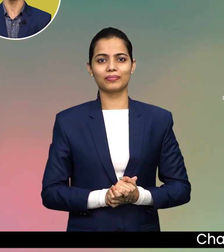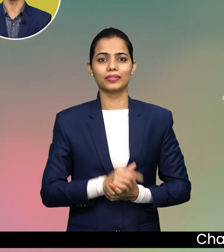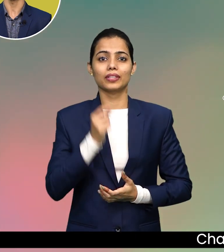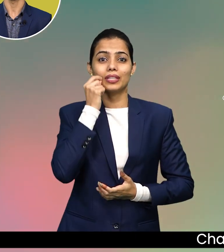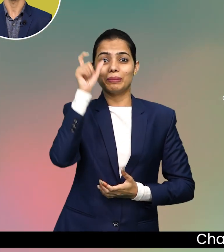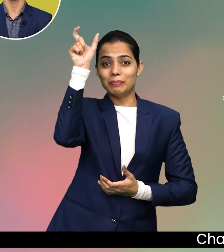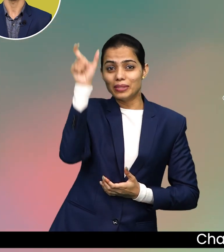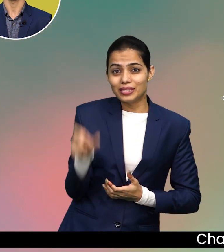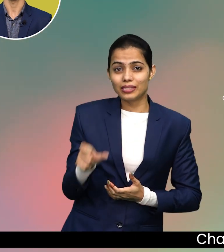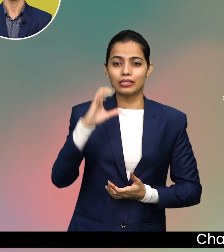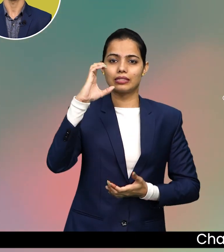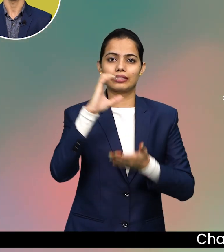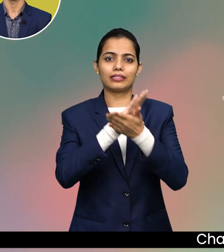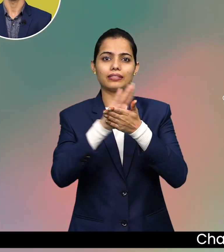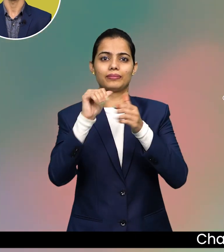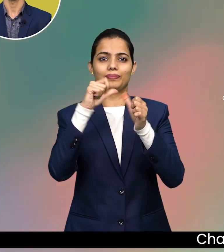Charles Bell